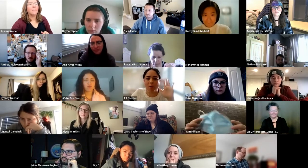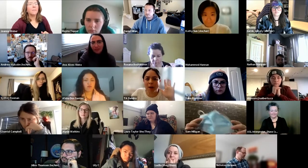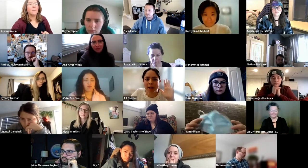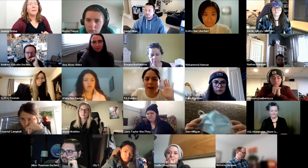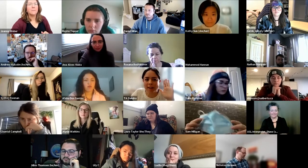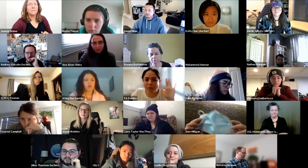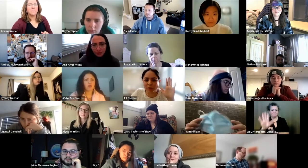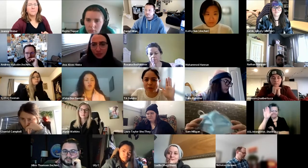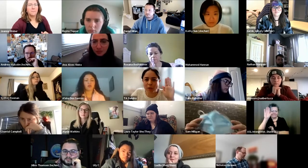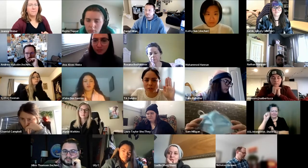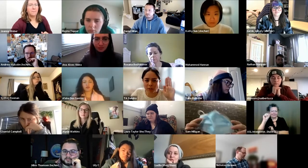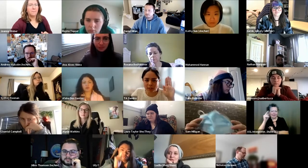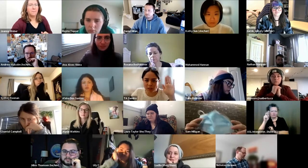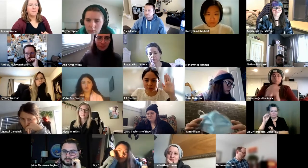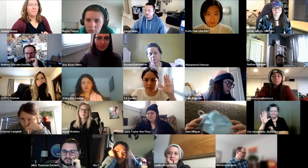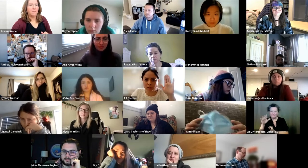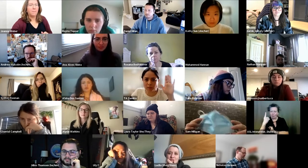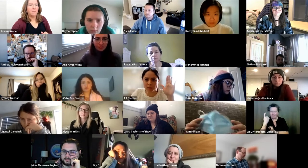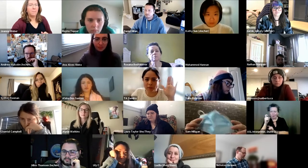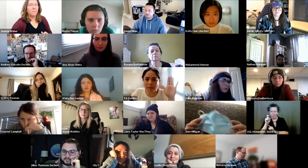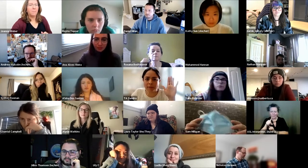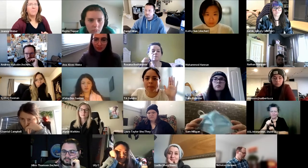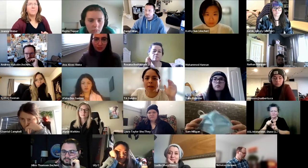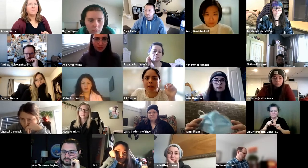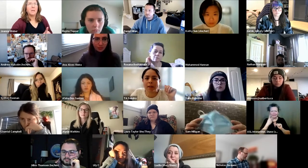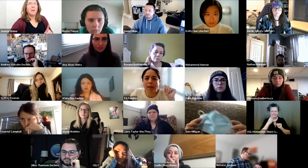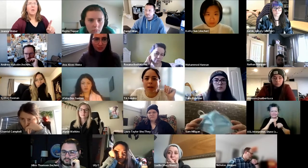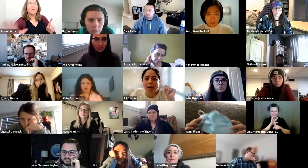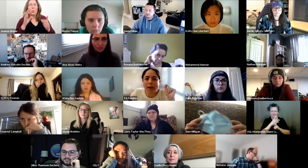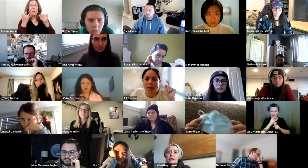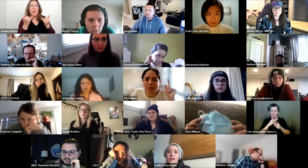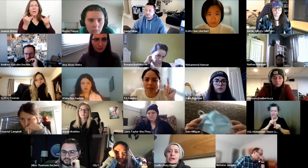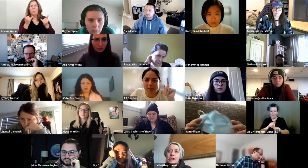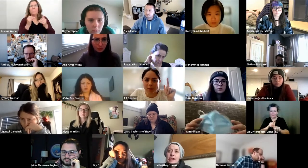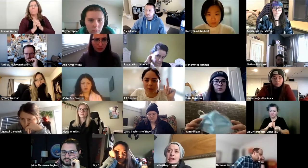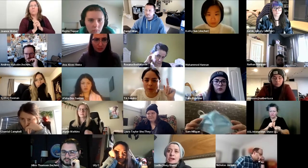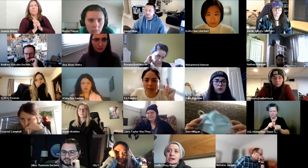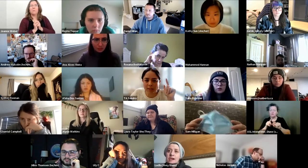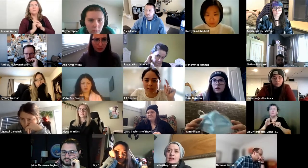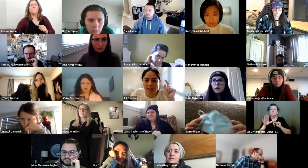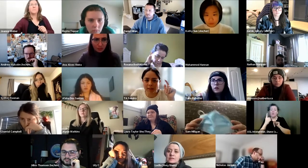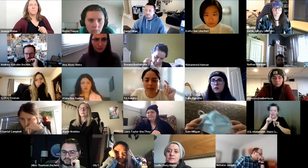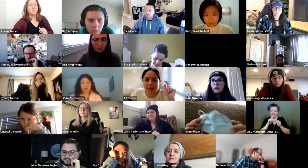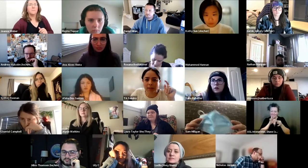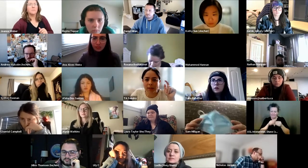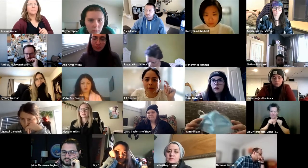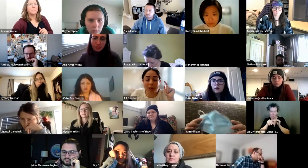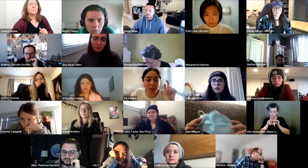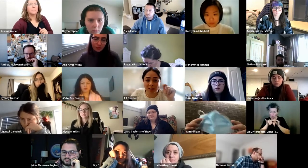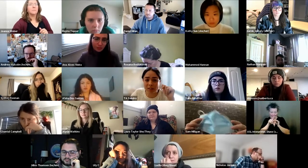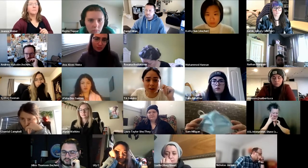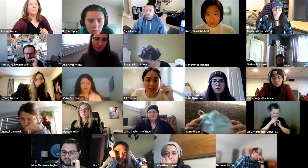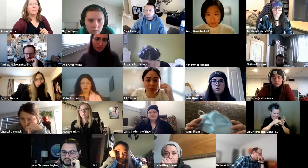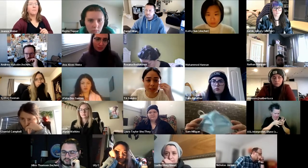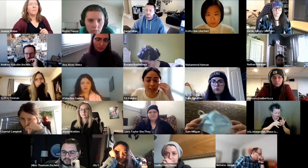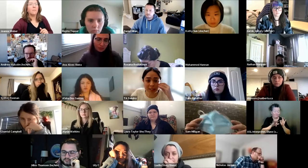And I'm going to answer another question in the chat, Dr. Weber. So it's about the quiz. The